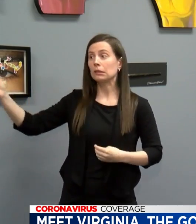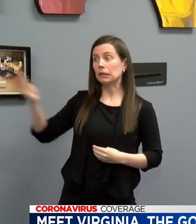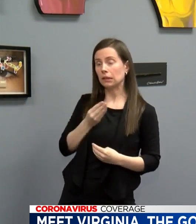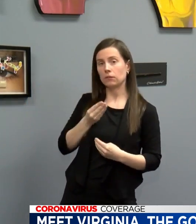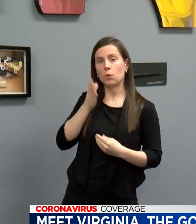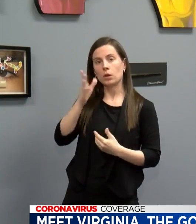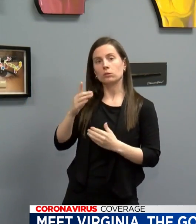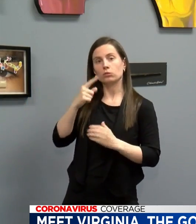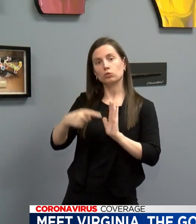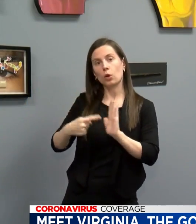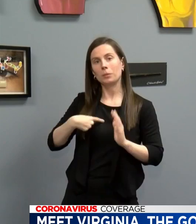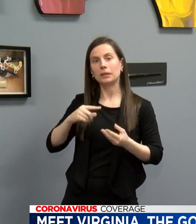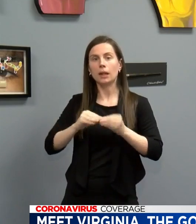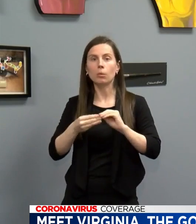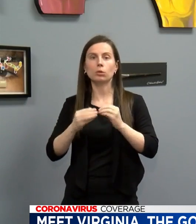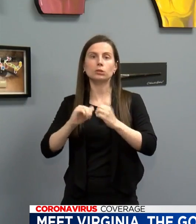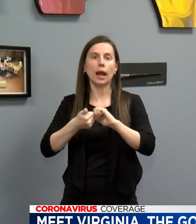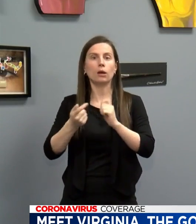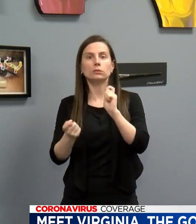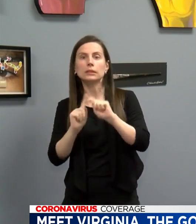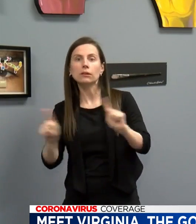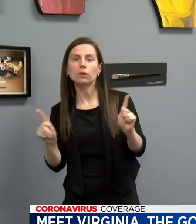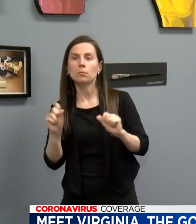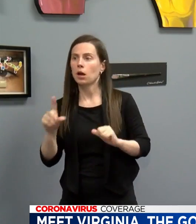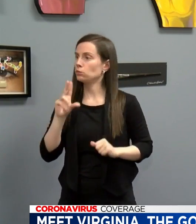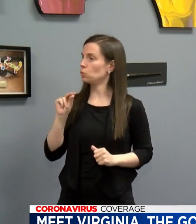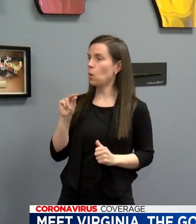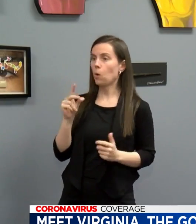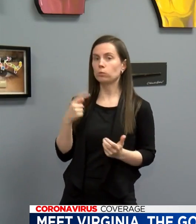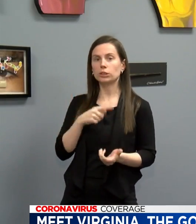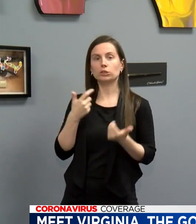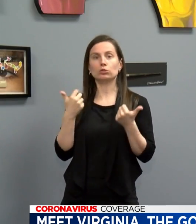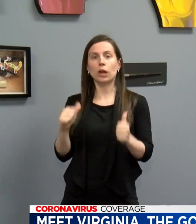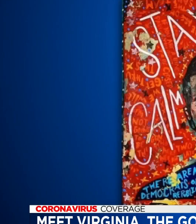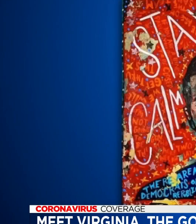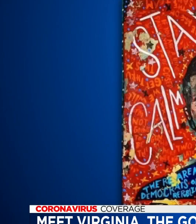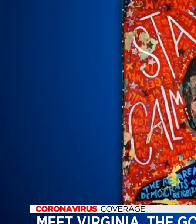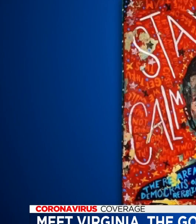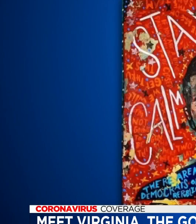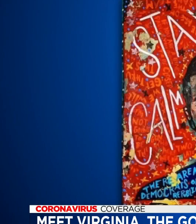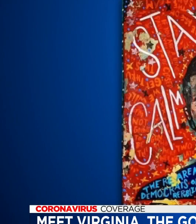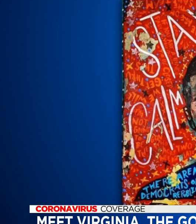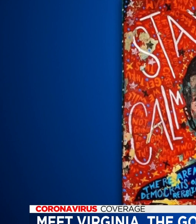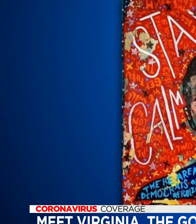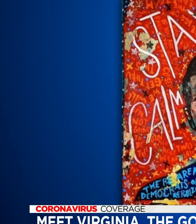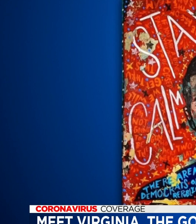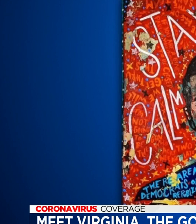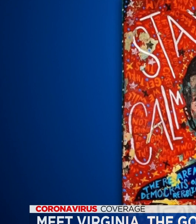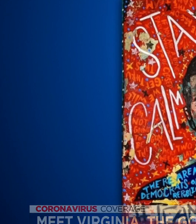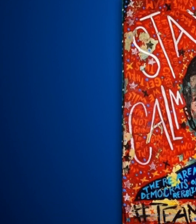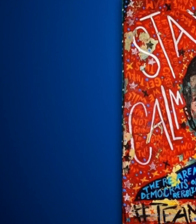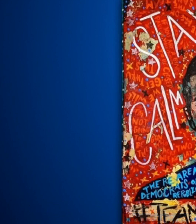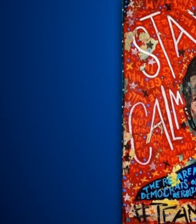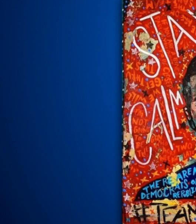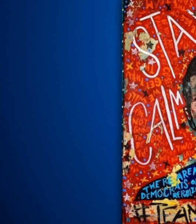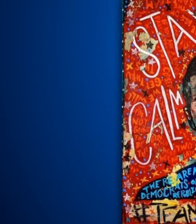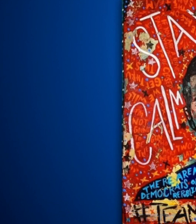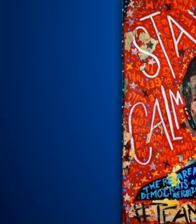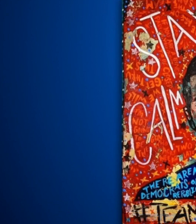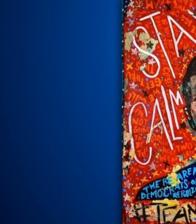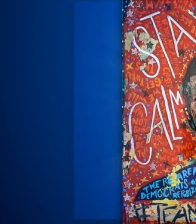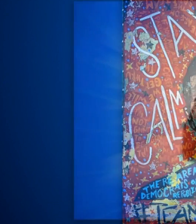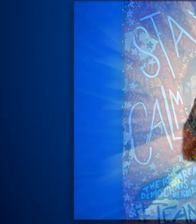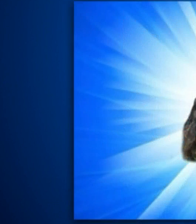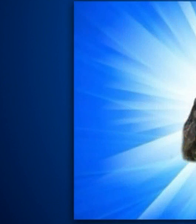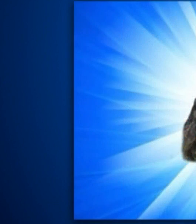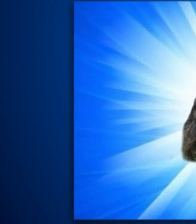something has changed. So we just try to wing it together. The calm and collected pair have taken over social media